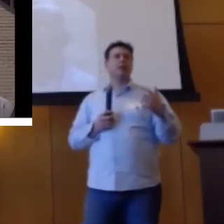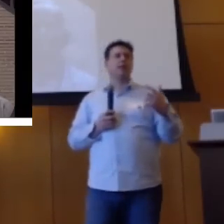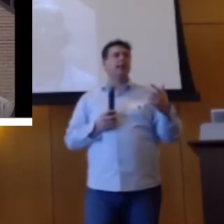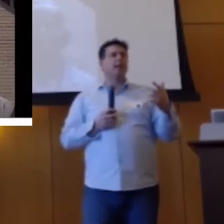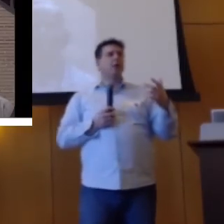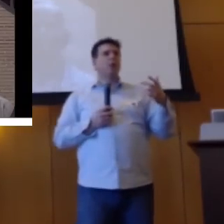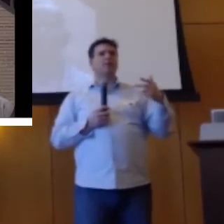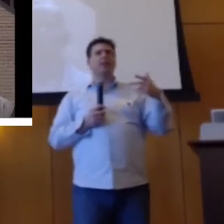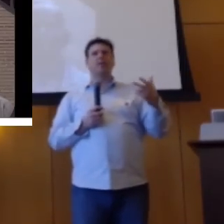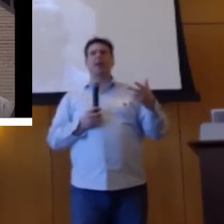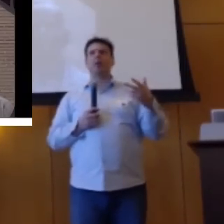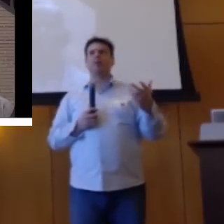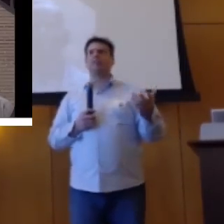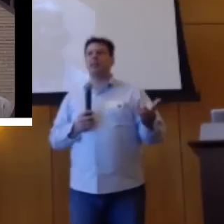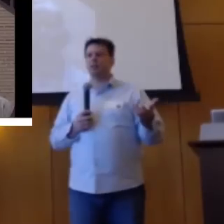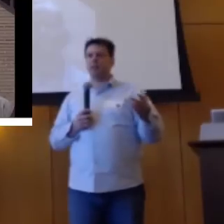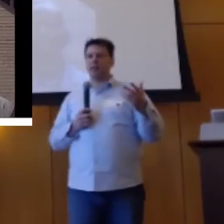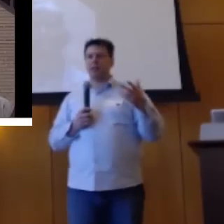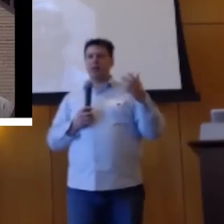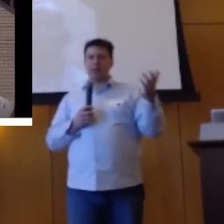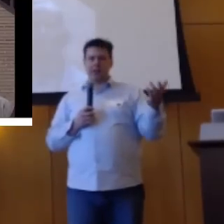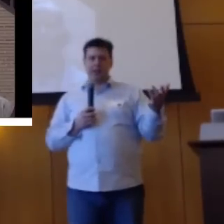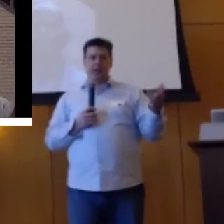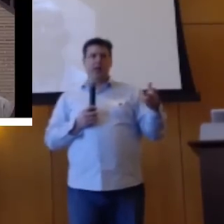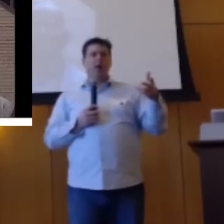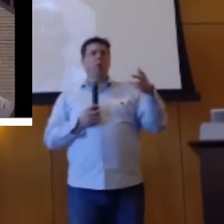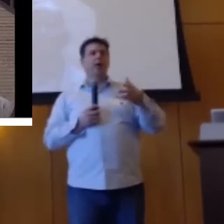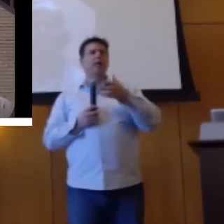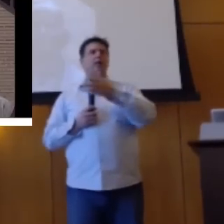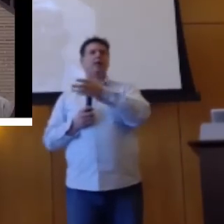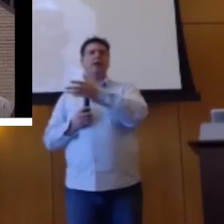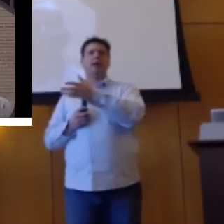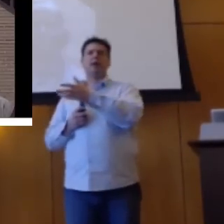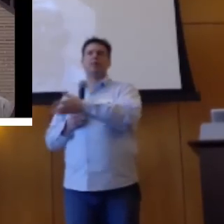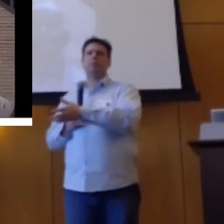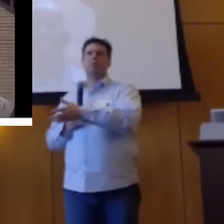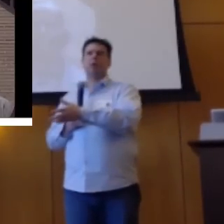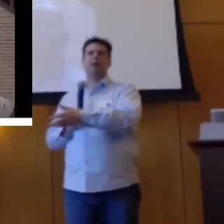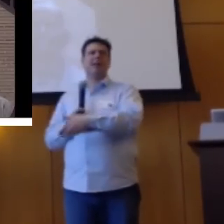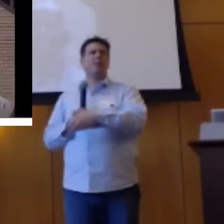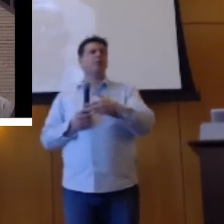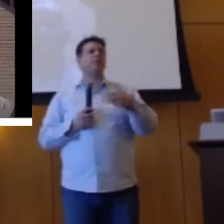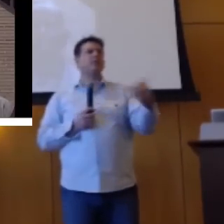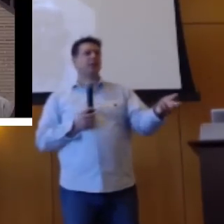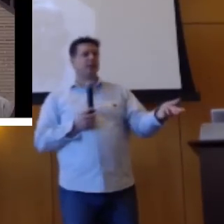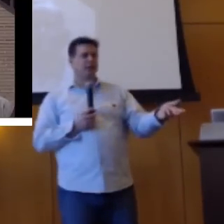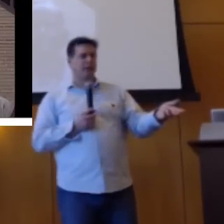actually was giving a presentation in London, when Gallaudet was visiting London.